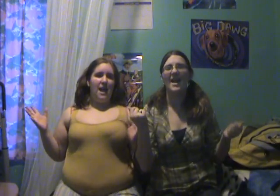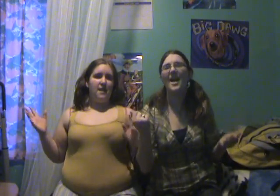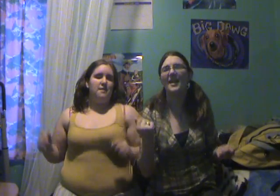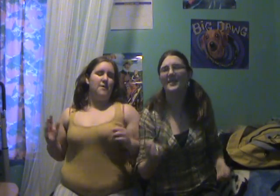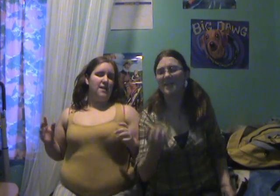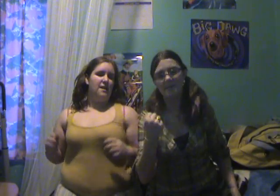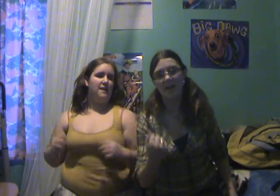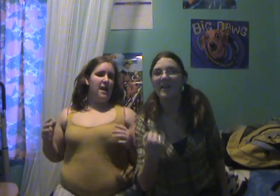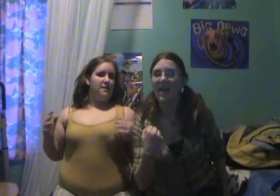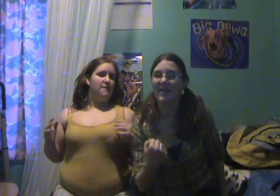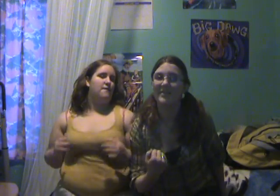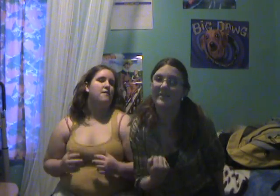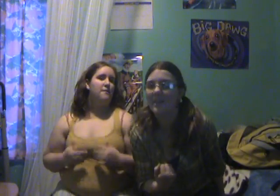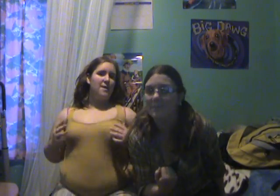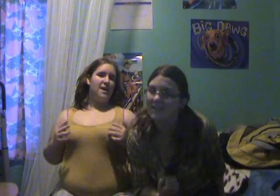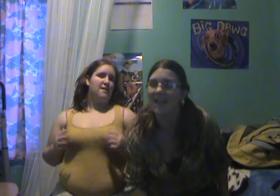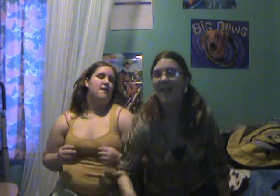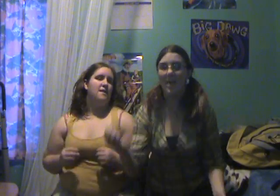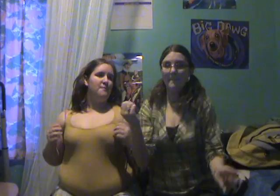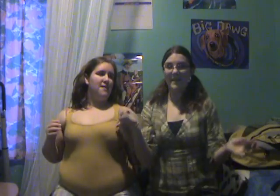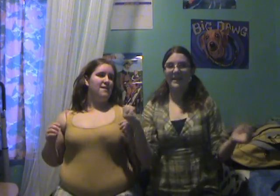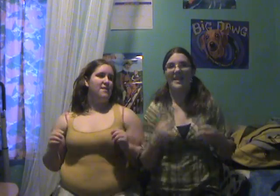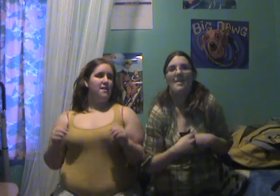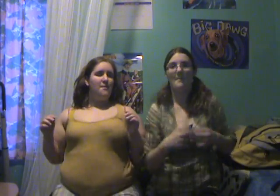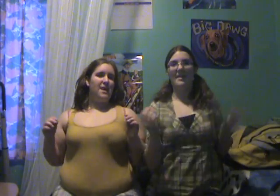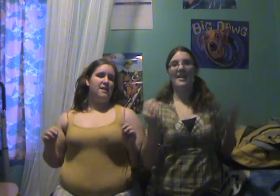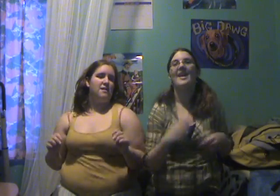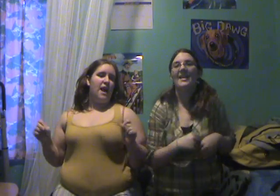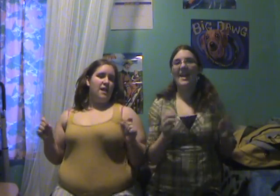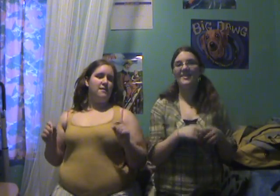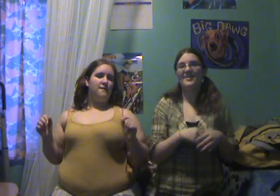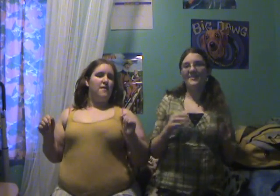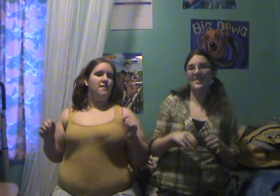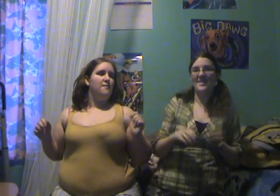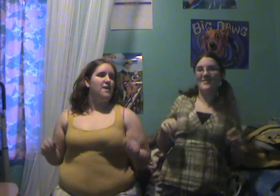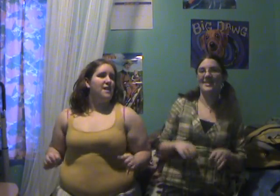Baby, baby, baby, baby, baby